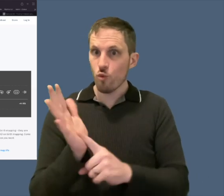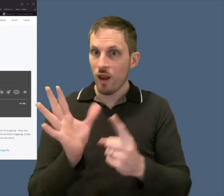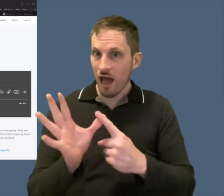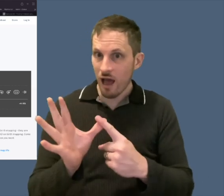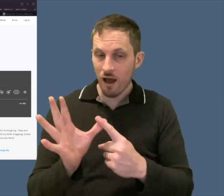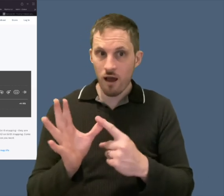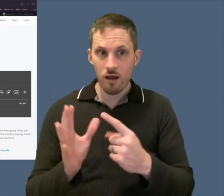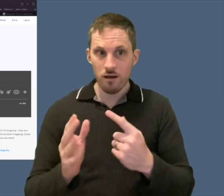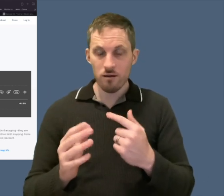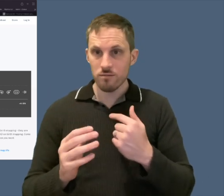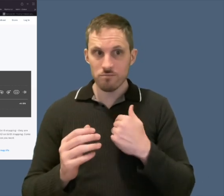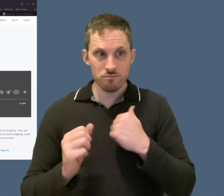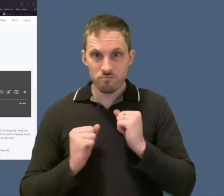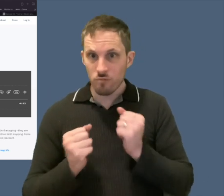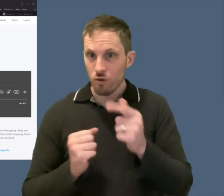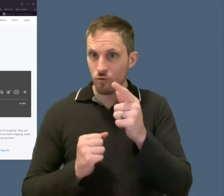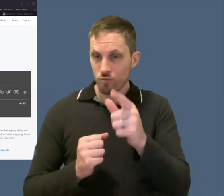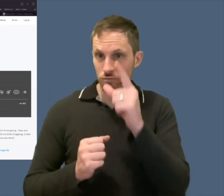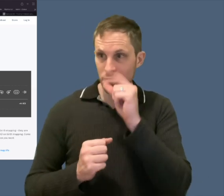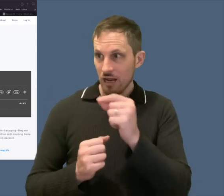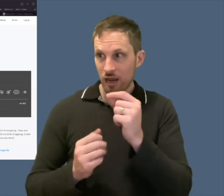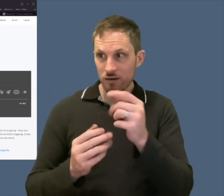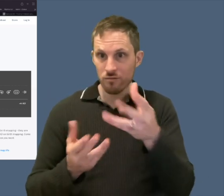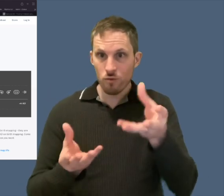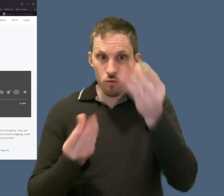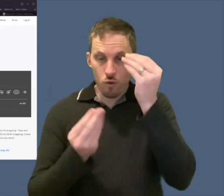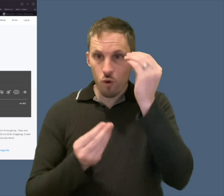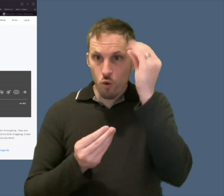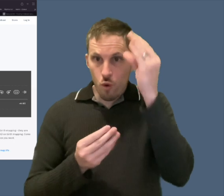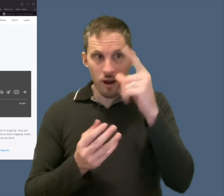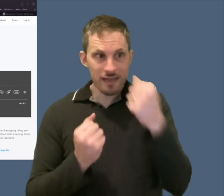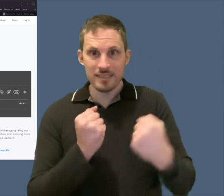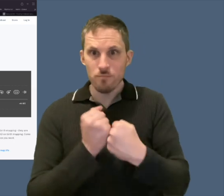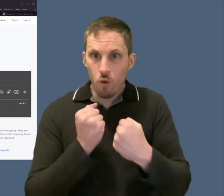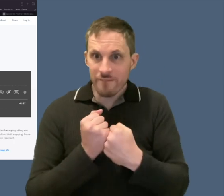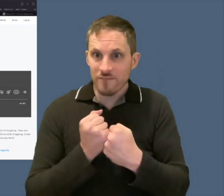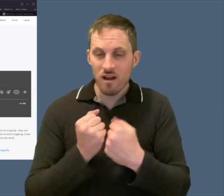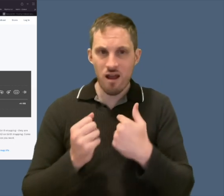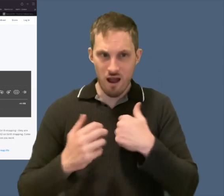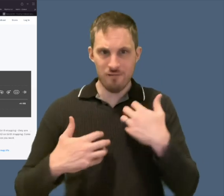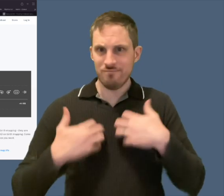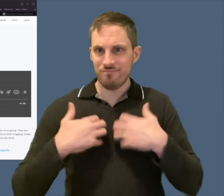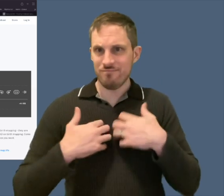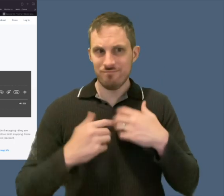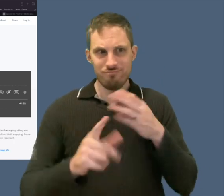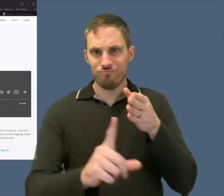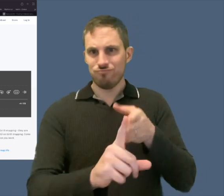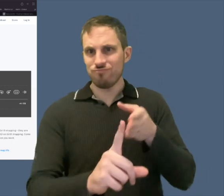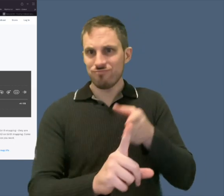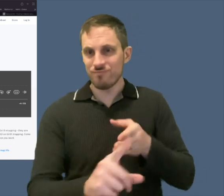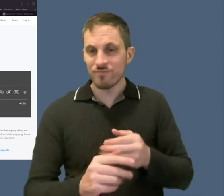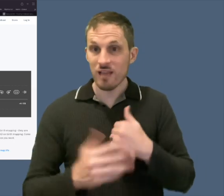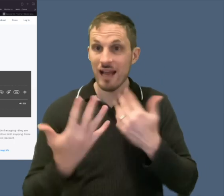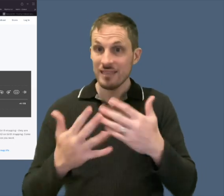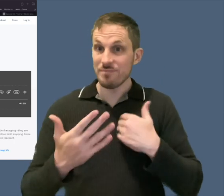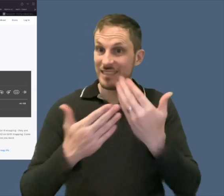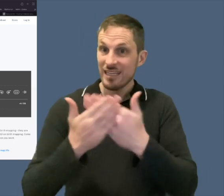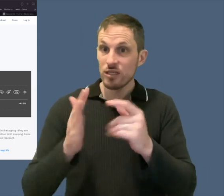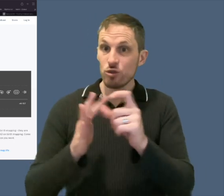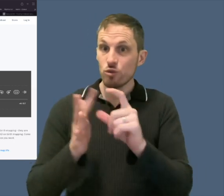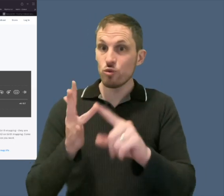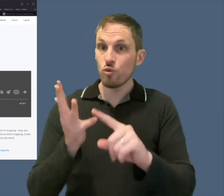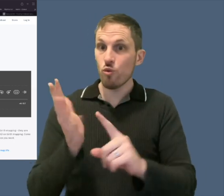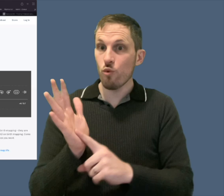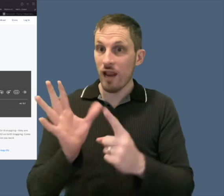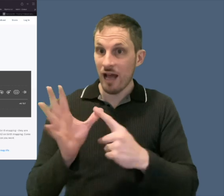know stuff and you can be supportive. Well, I want in on that. So I did the doula training and through